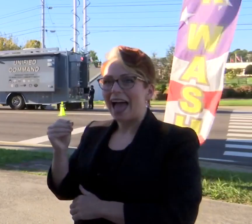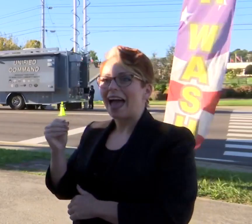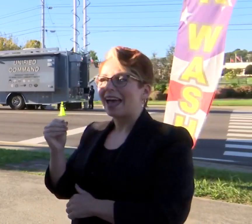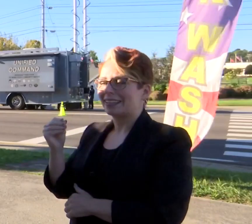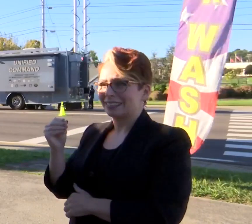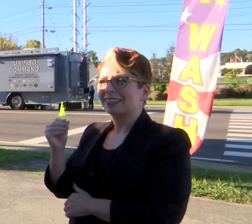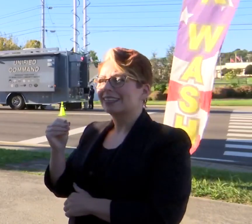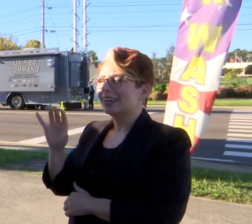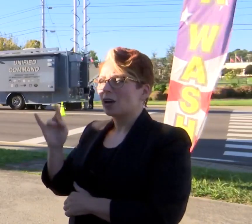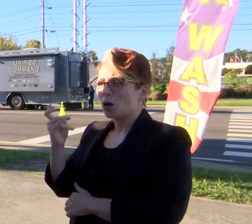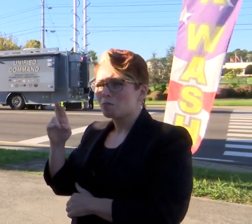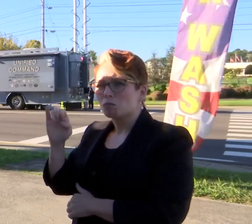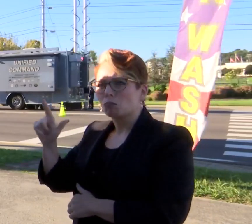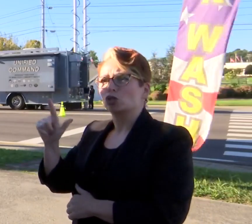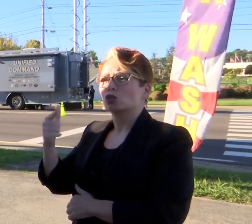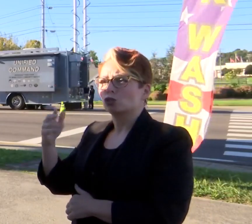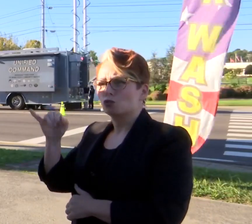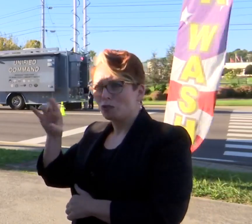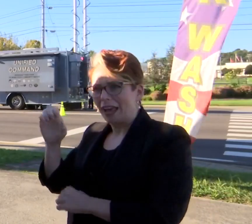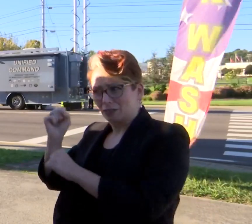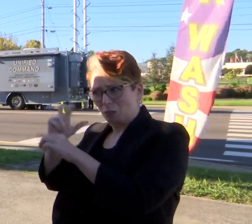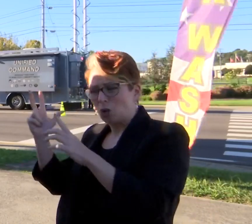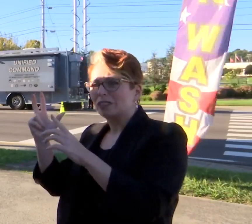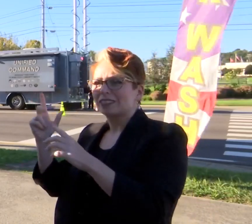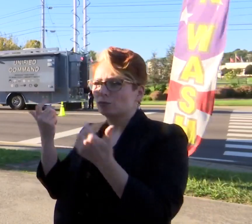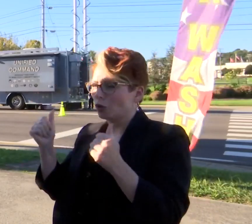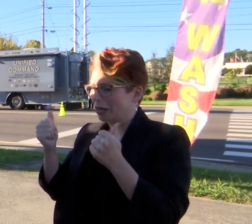grade explosives, those dynamite type devices.